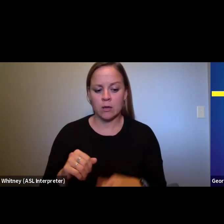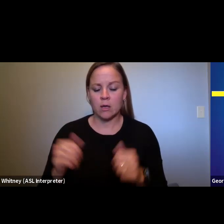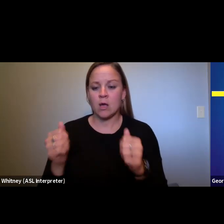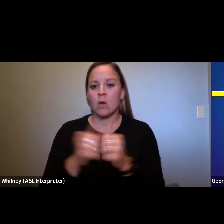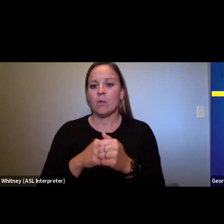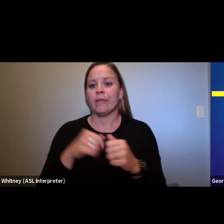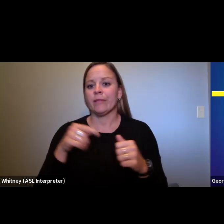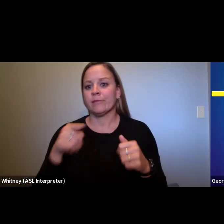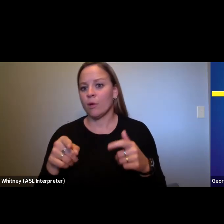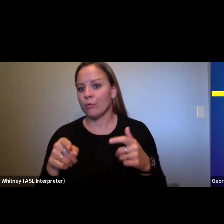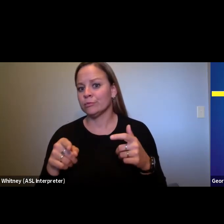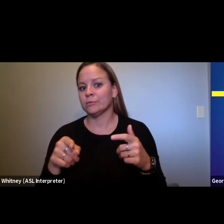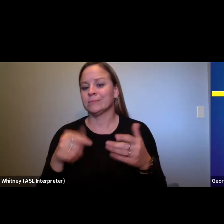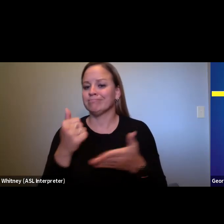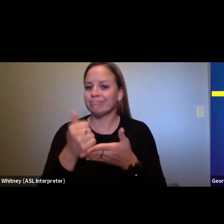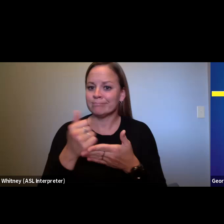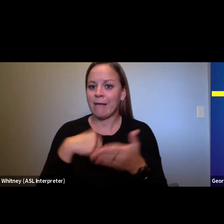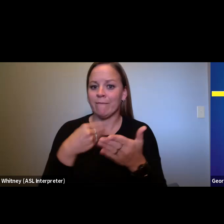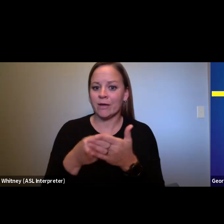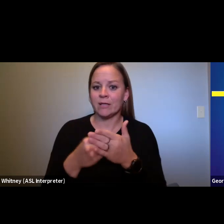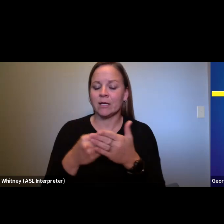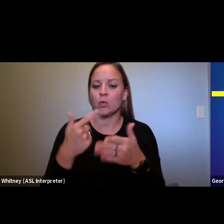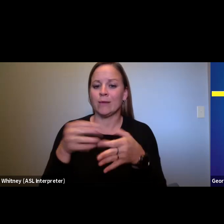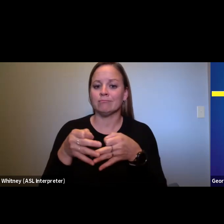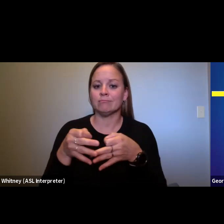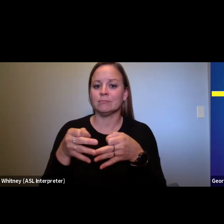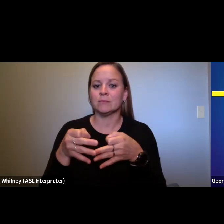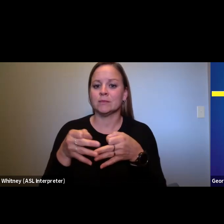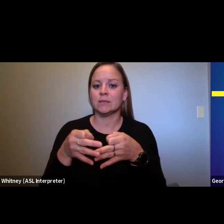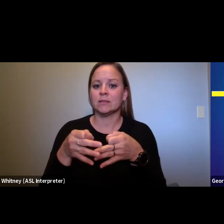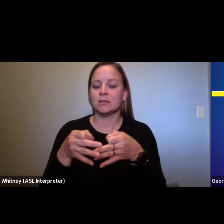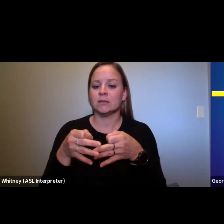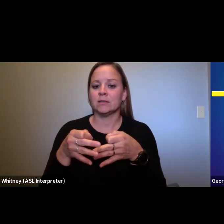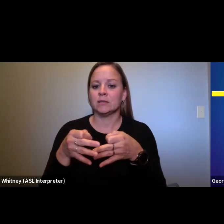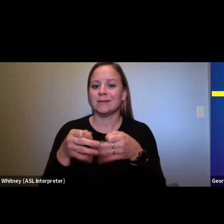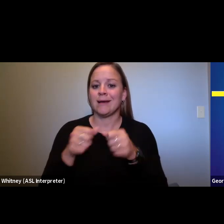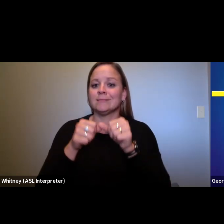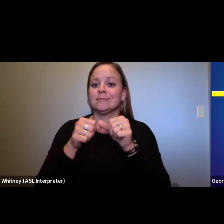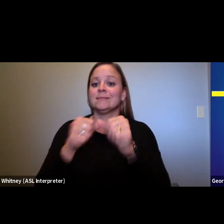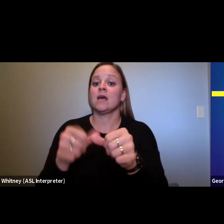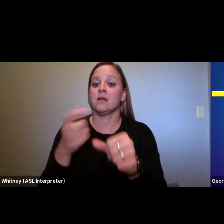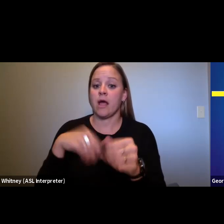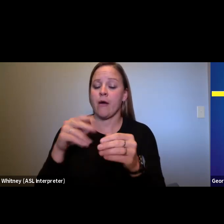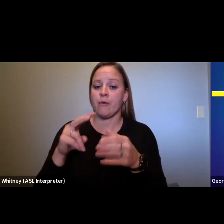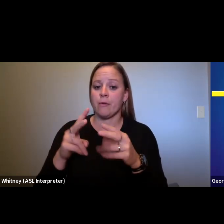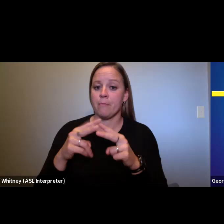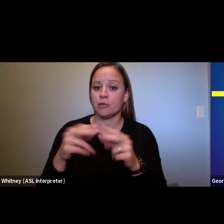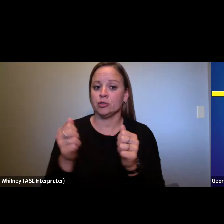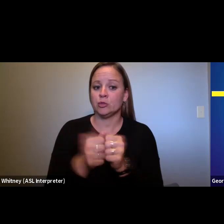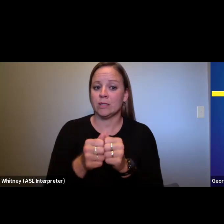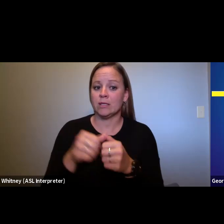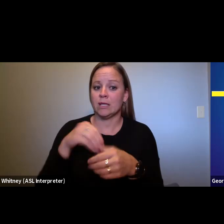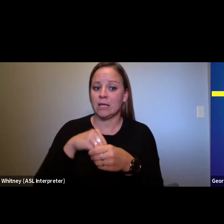and funding, we were able to extend our partnerships with the continuum of care, within the local